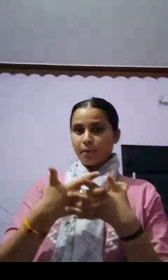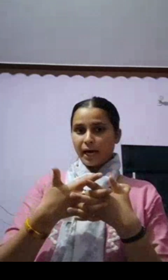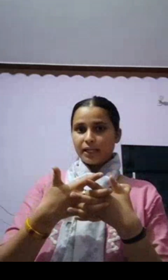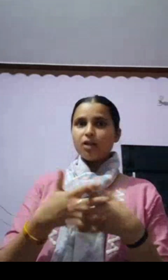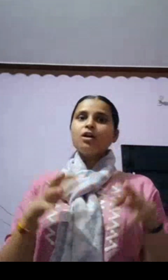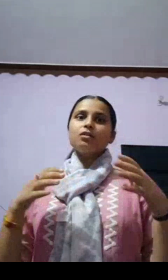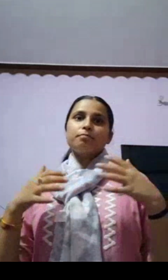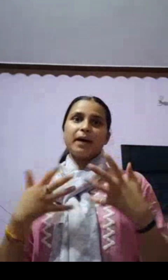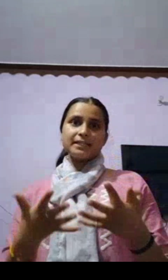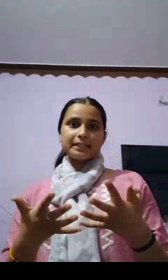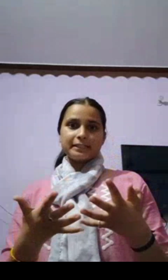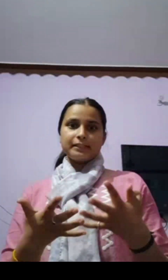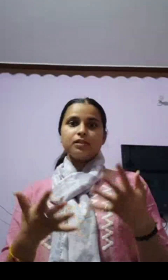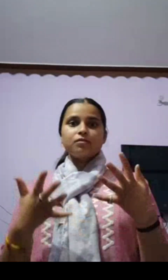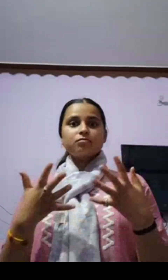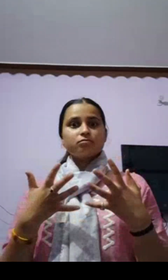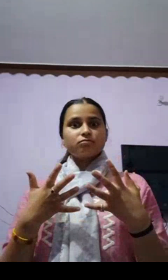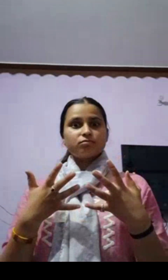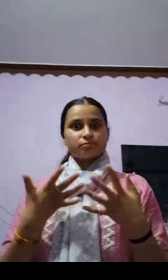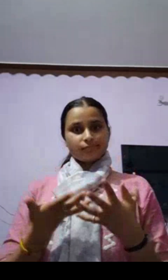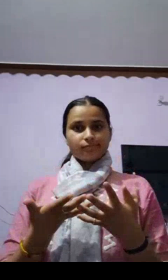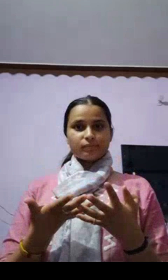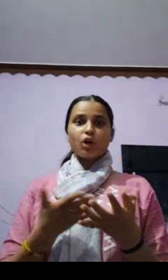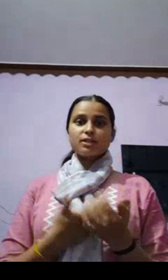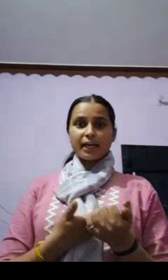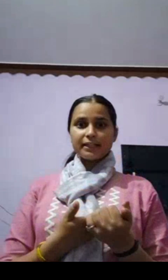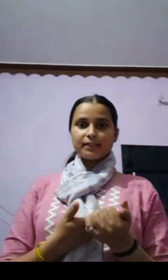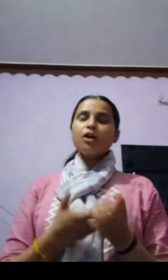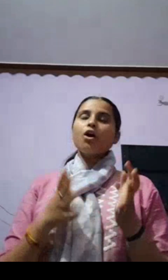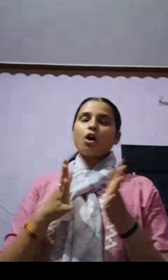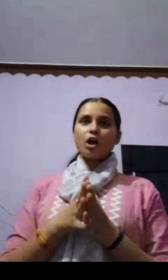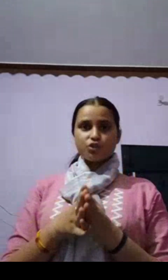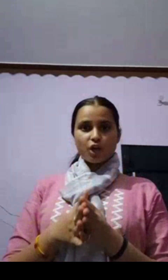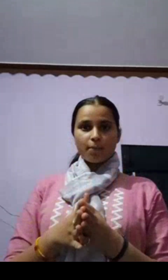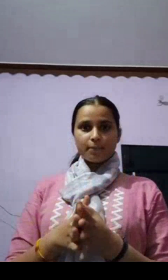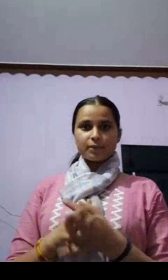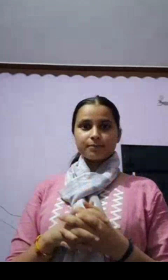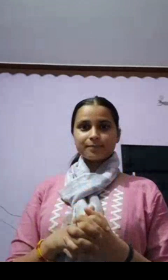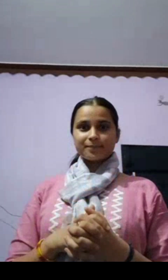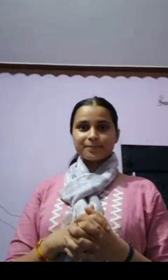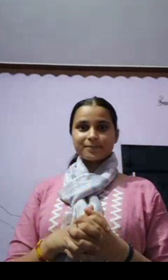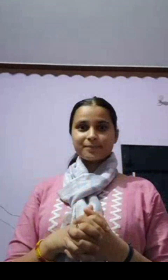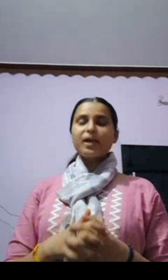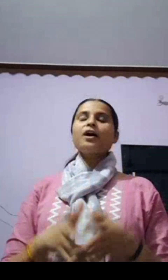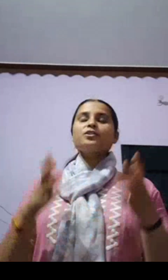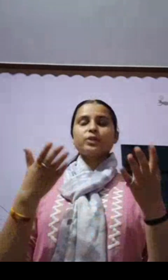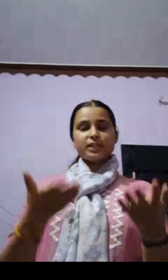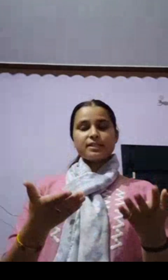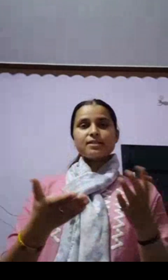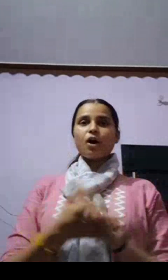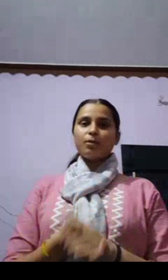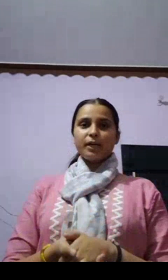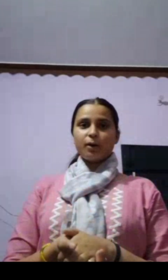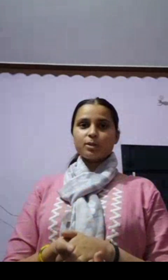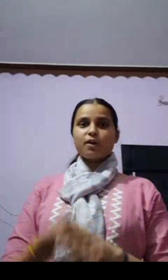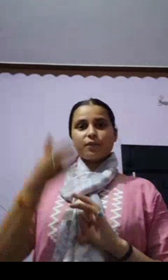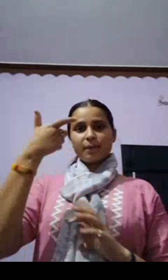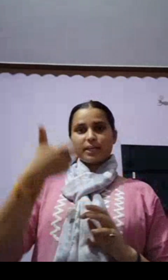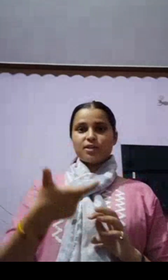smile, bicycle or cycle or jump? So this is all because of the mechanism